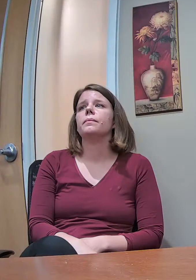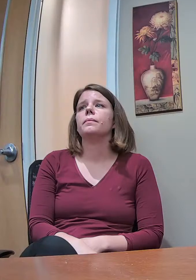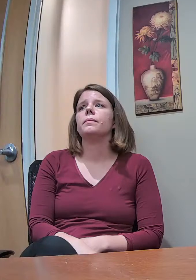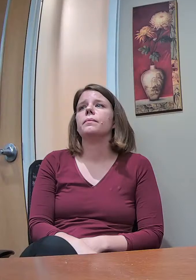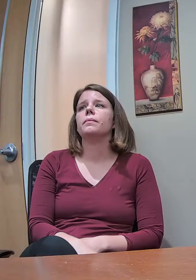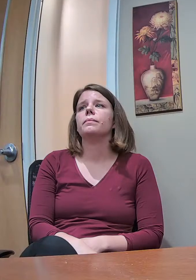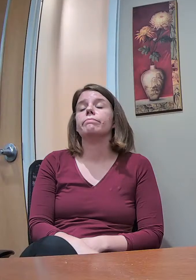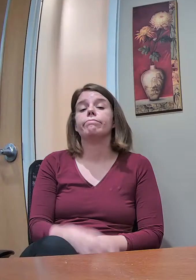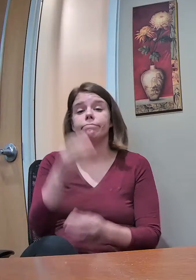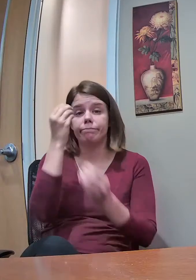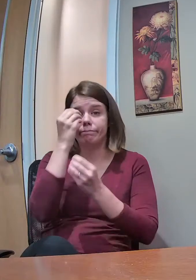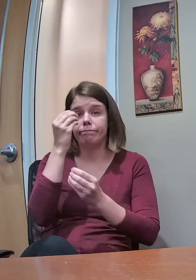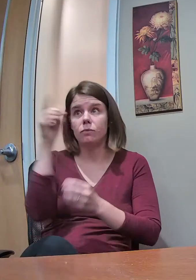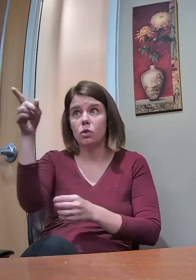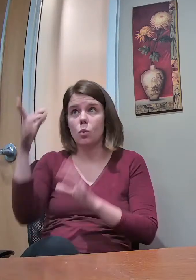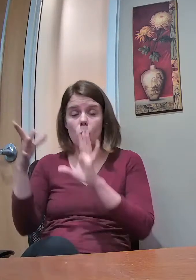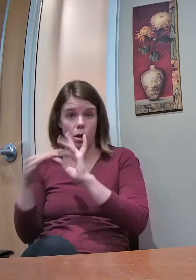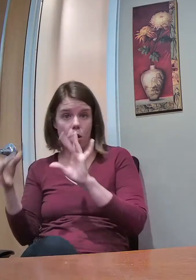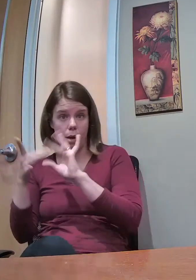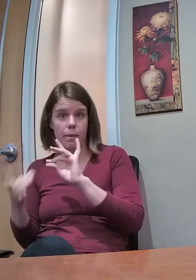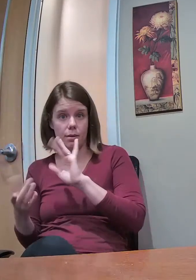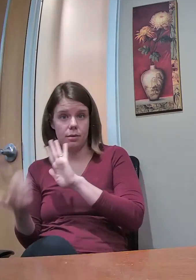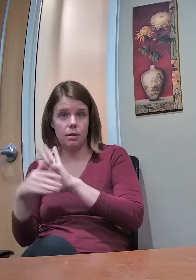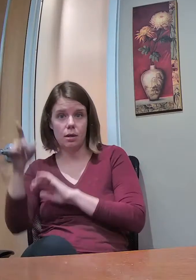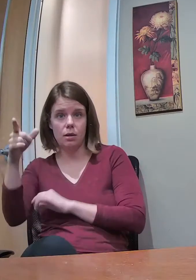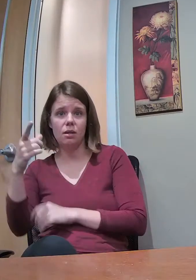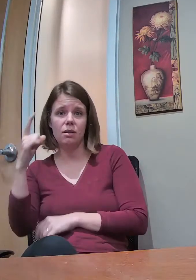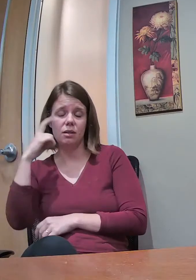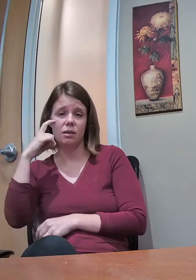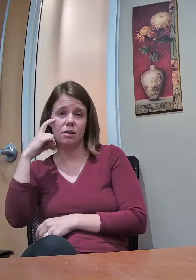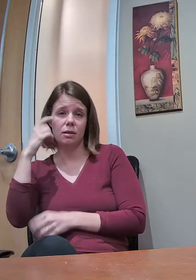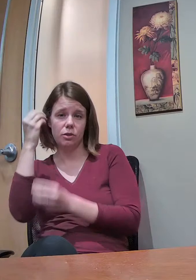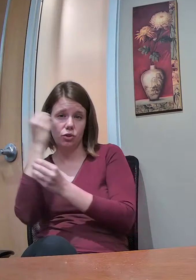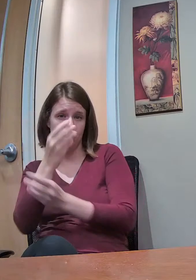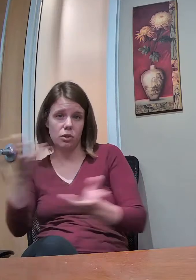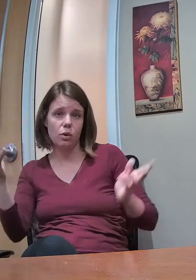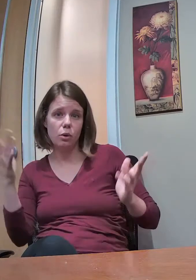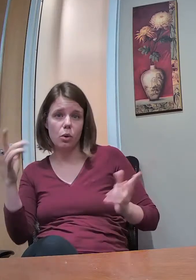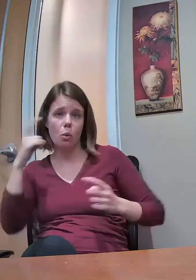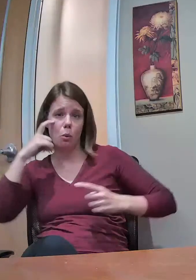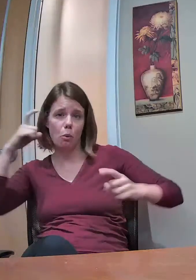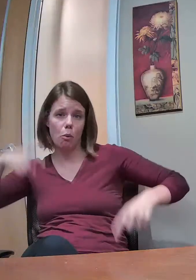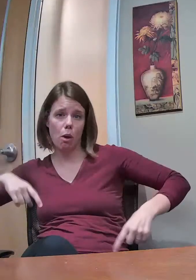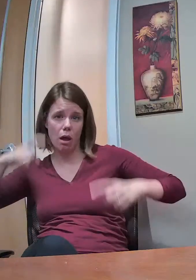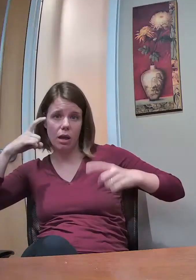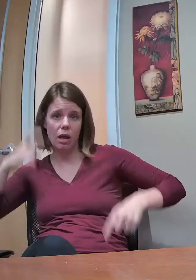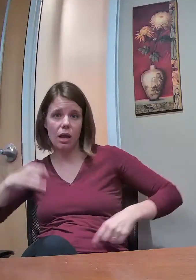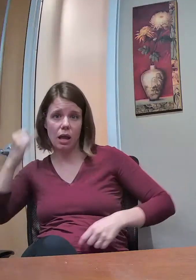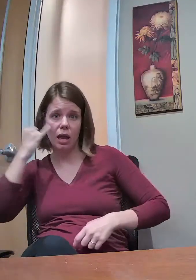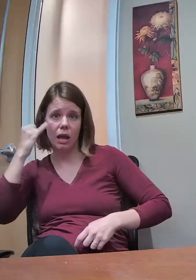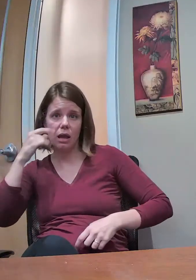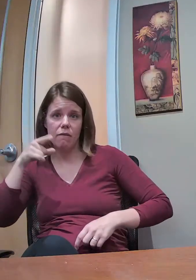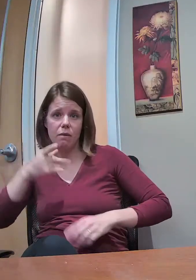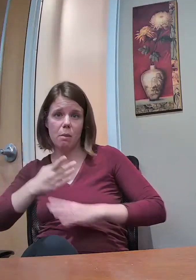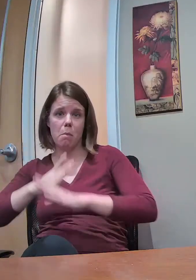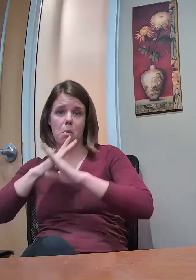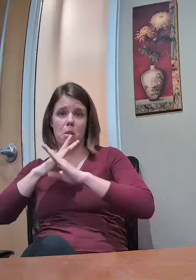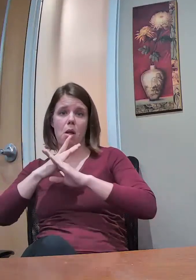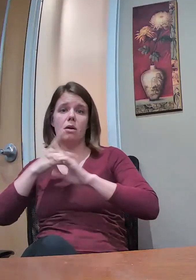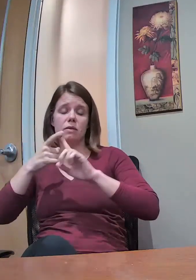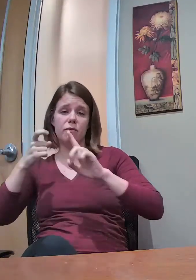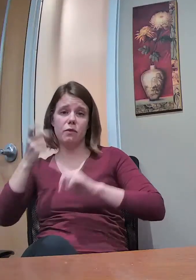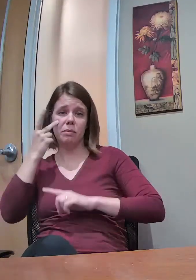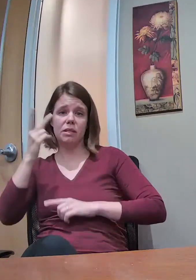Okay, so just so you know, crying because one is denied access is not